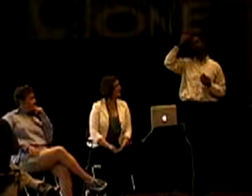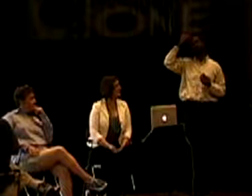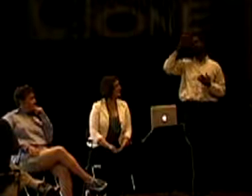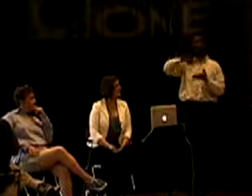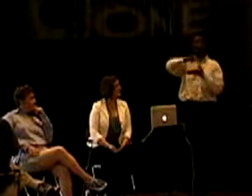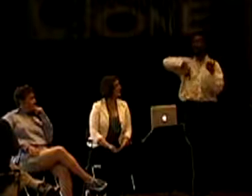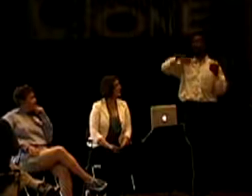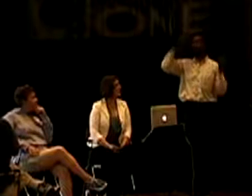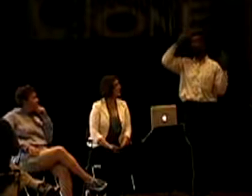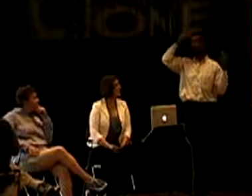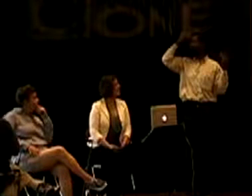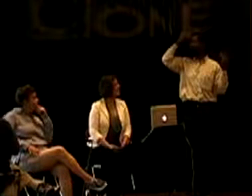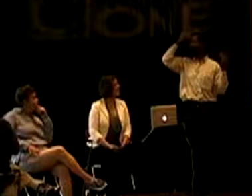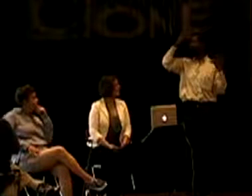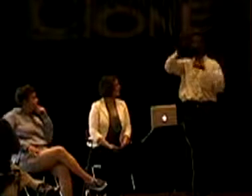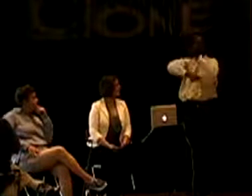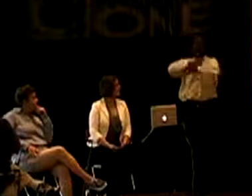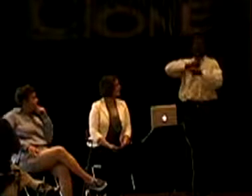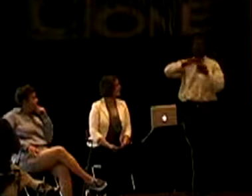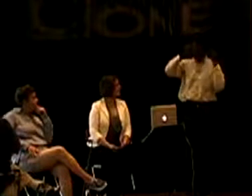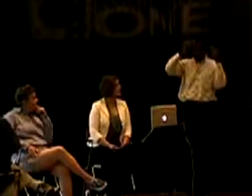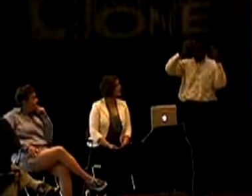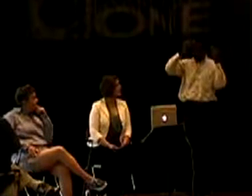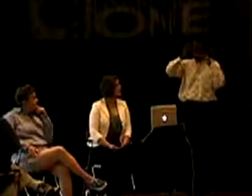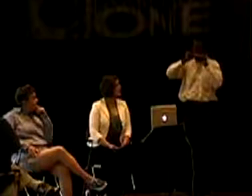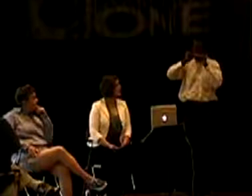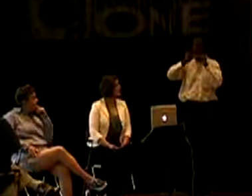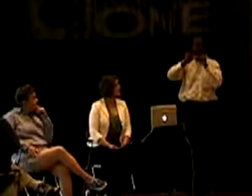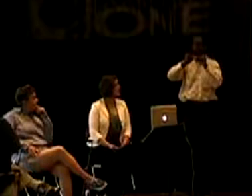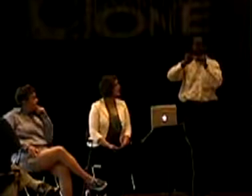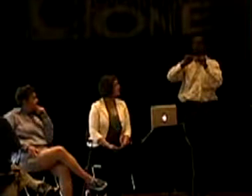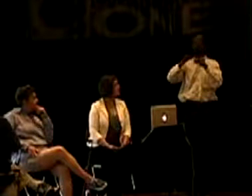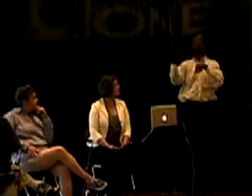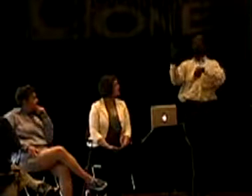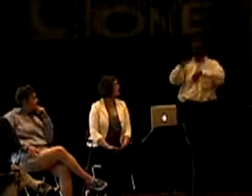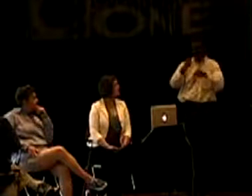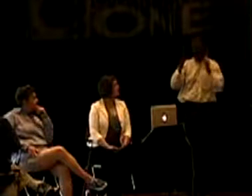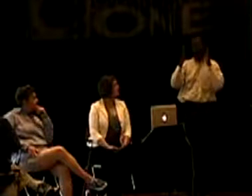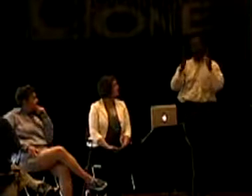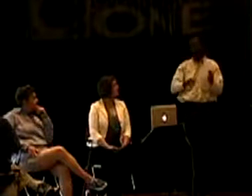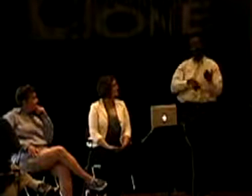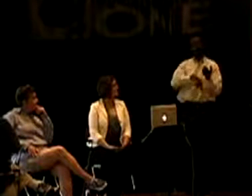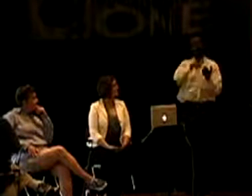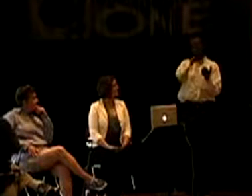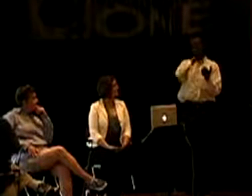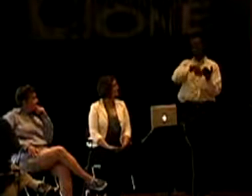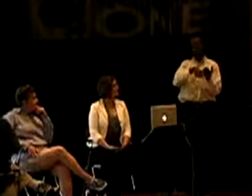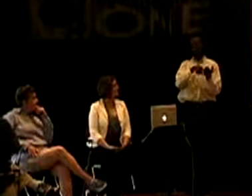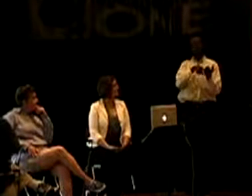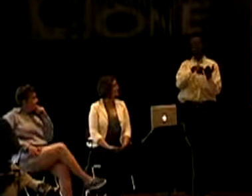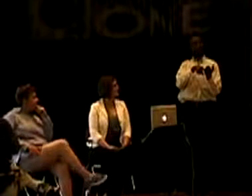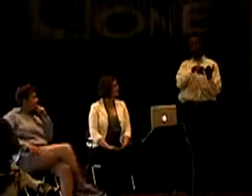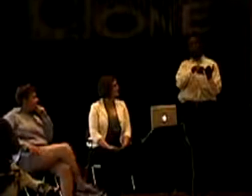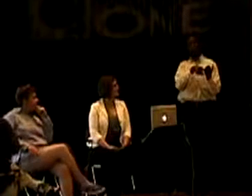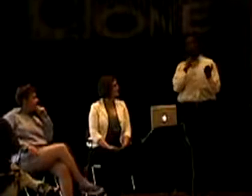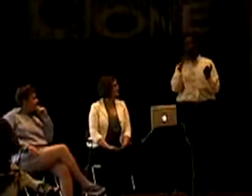that time. And then when I started writing it, the first draft, which I have to say was not a good draft,